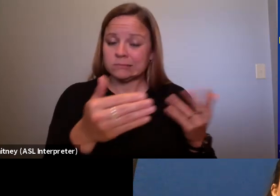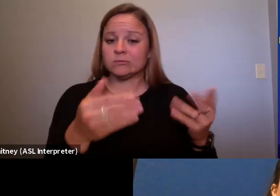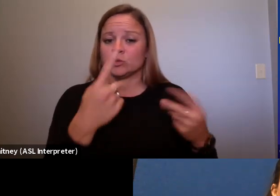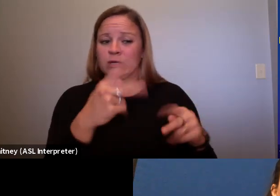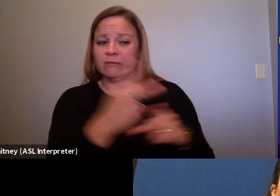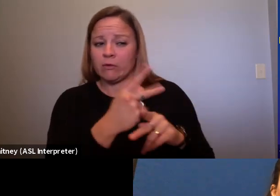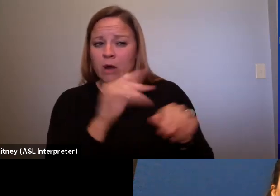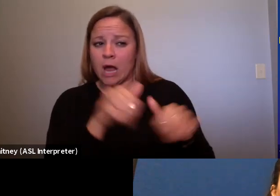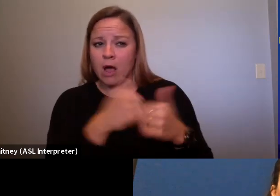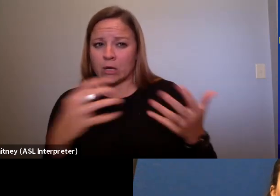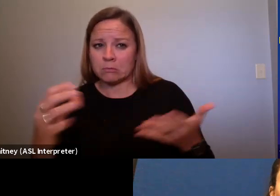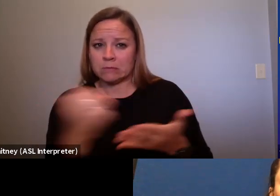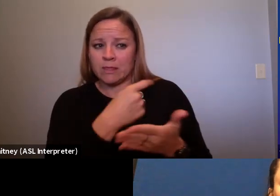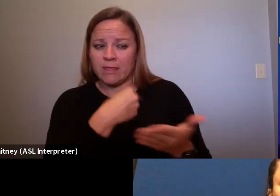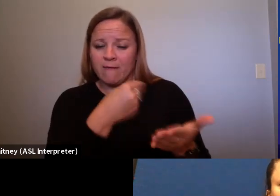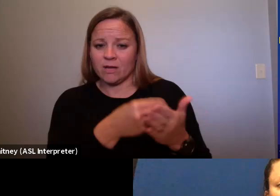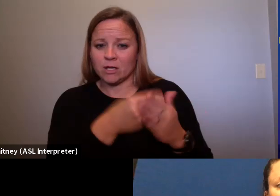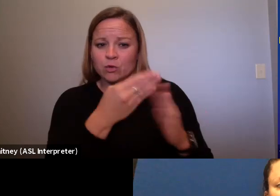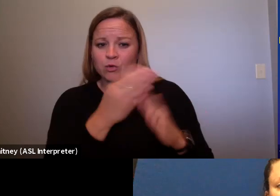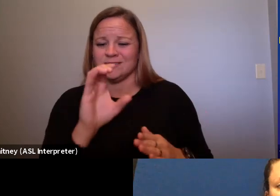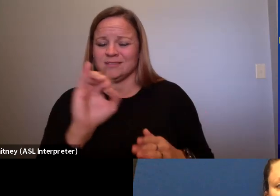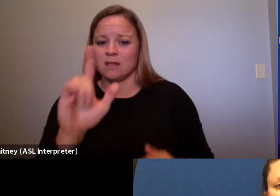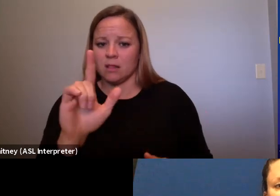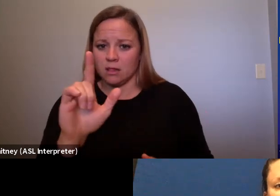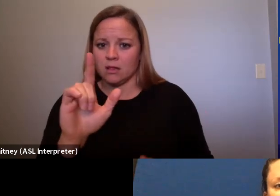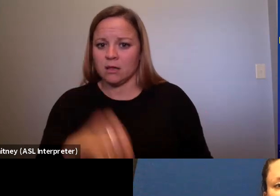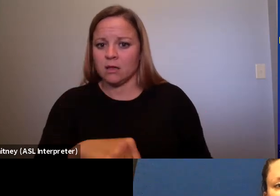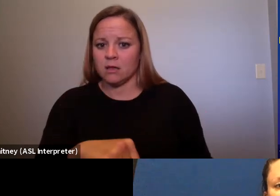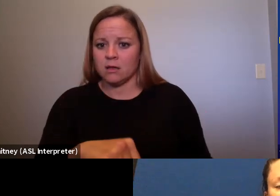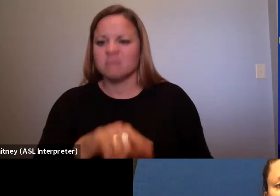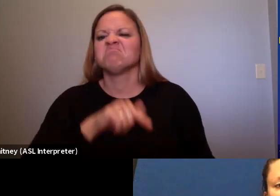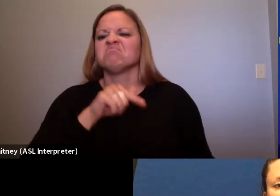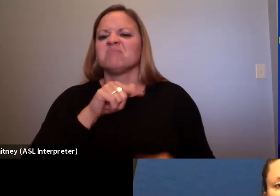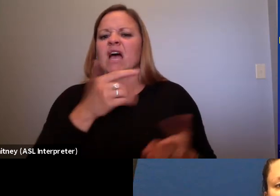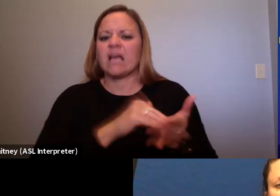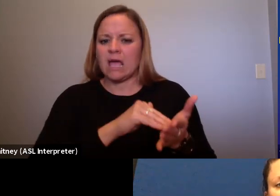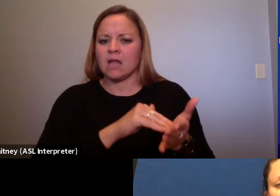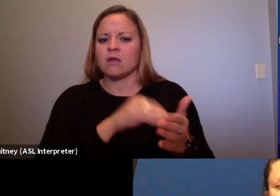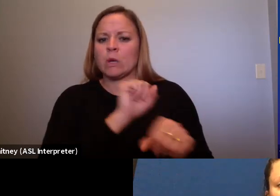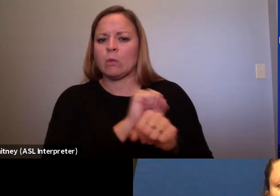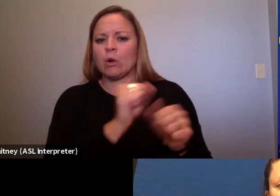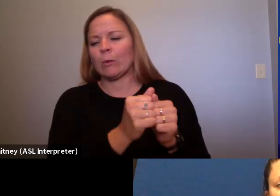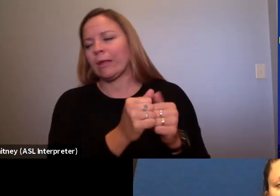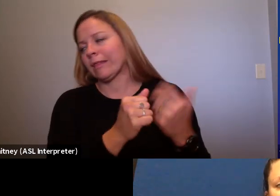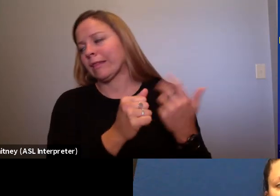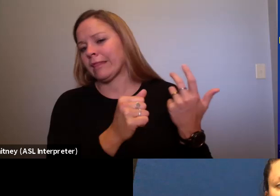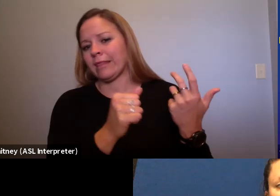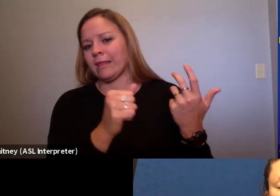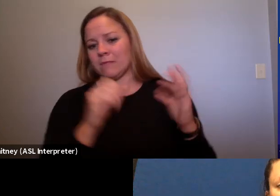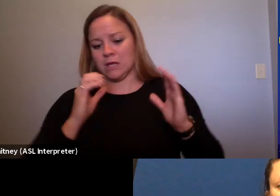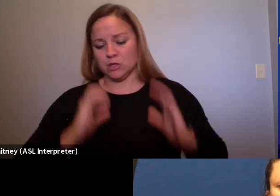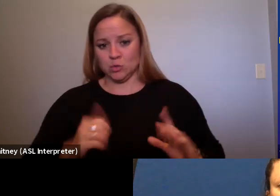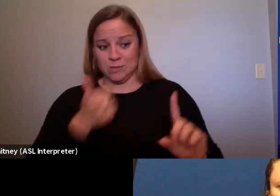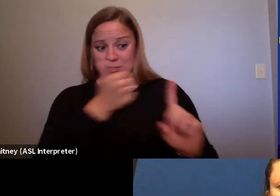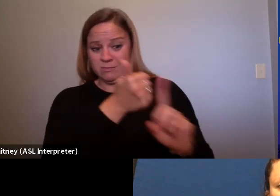we bring that funding source to CISO that's coming up. Again, we work a lot with the consumers